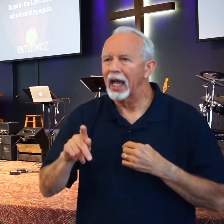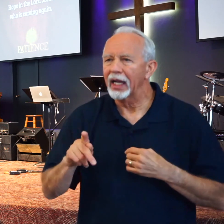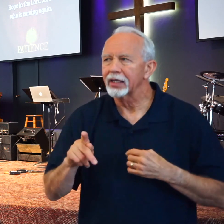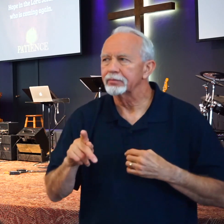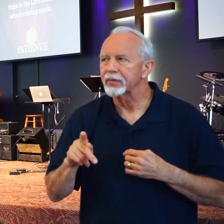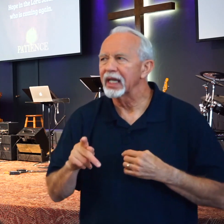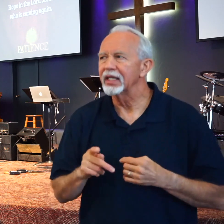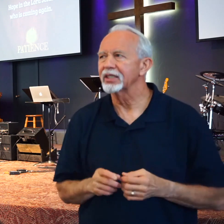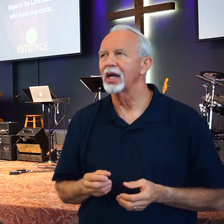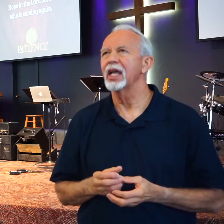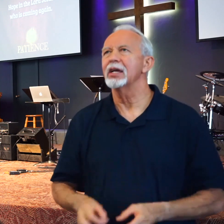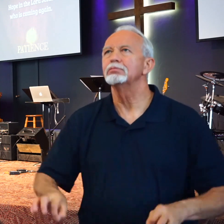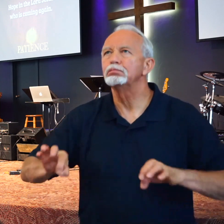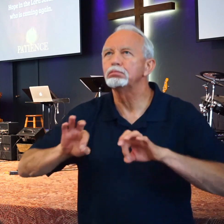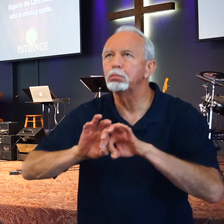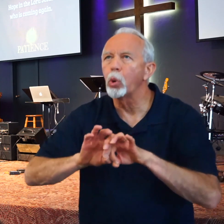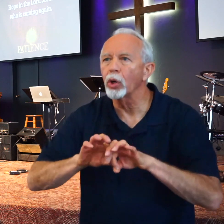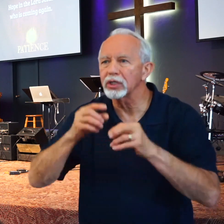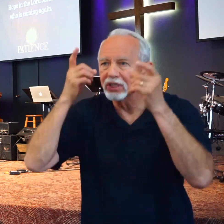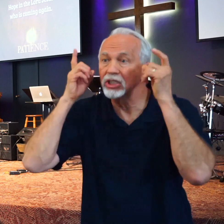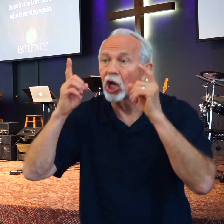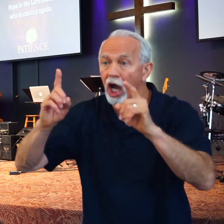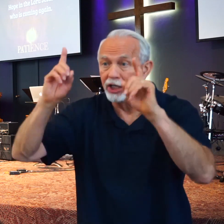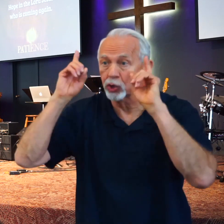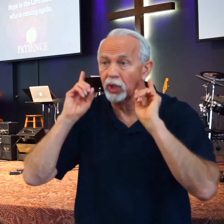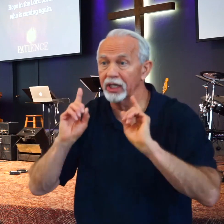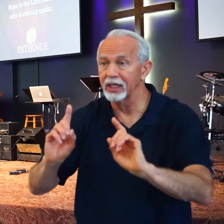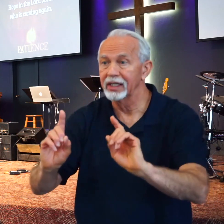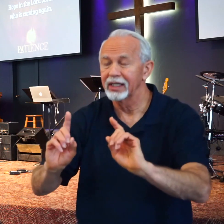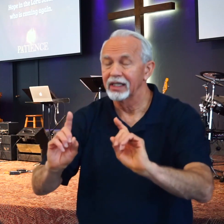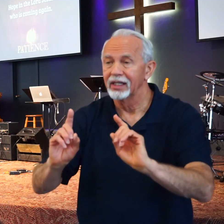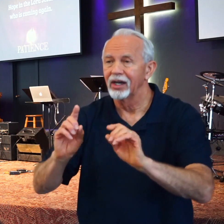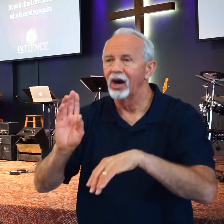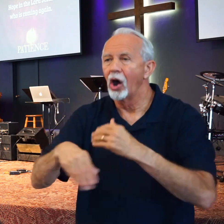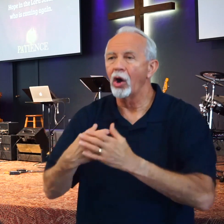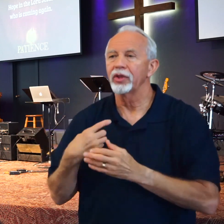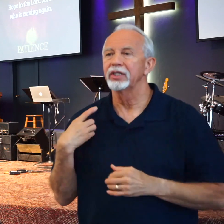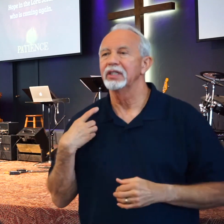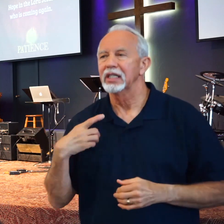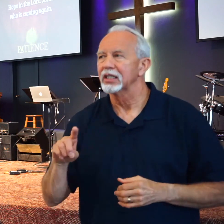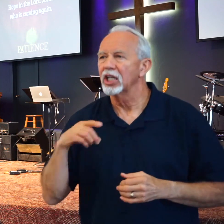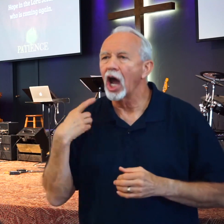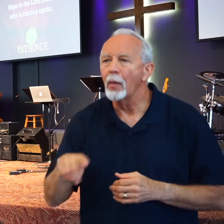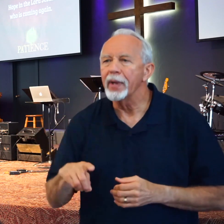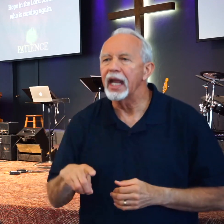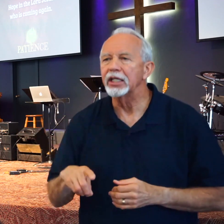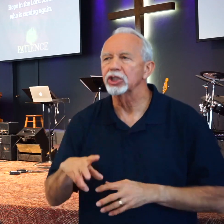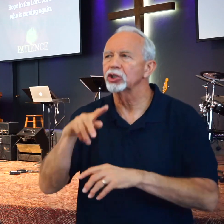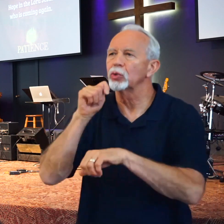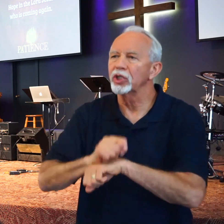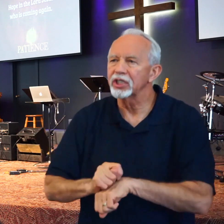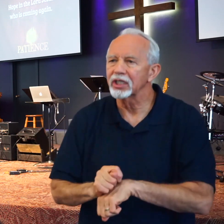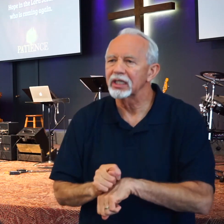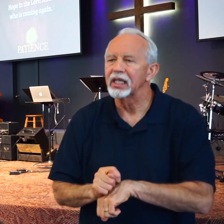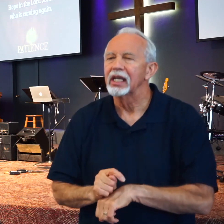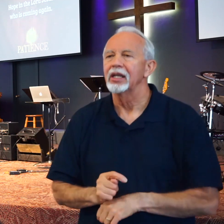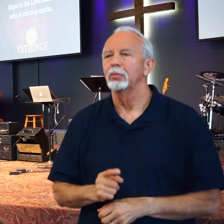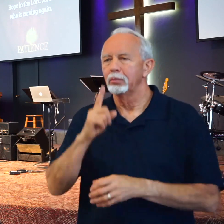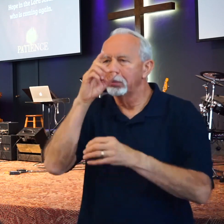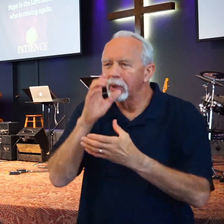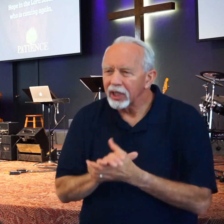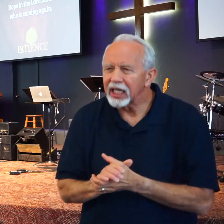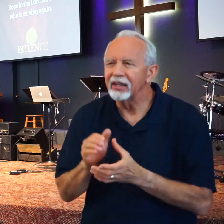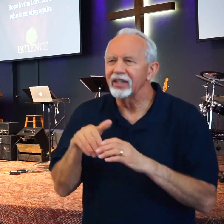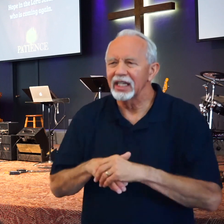doctrine all genuine believers and denominations and traditions hold to his return. Now, all